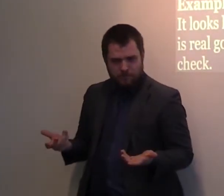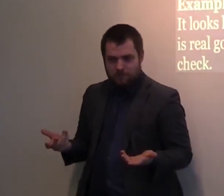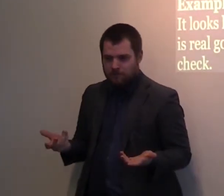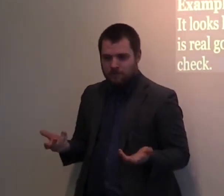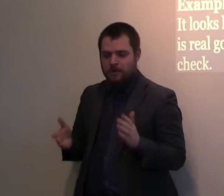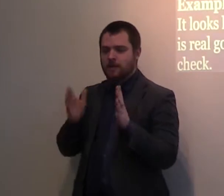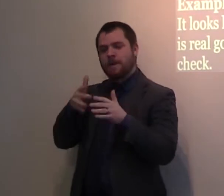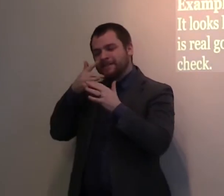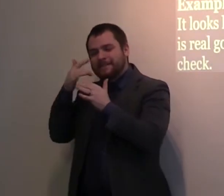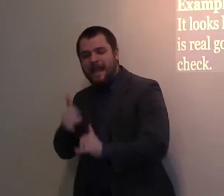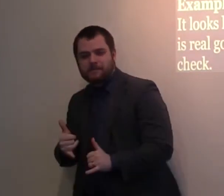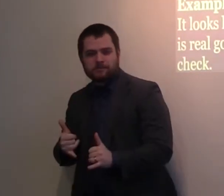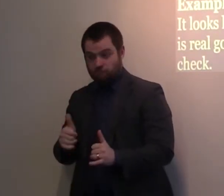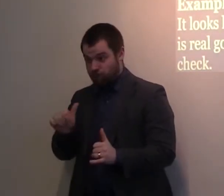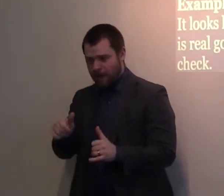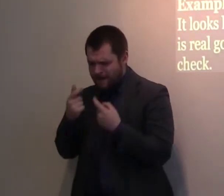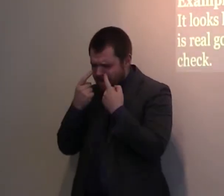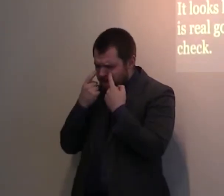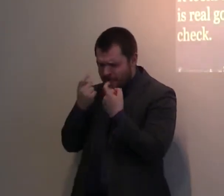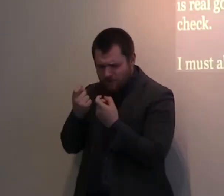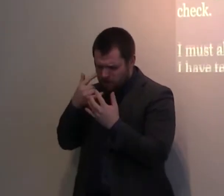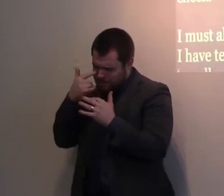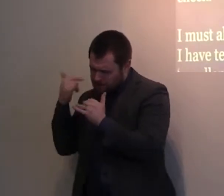I must test it carefully and check.